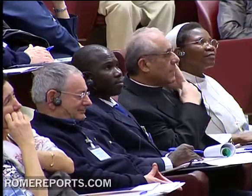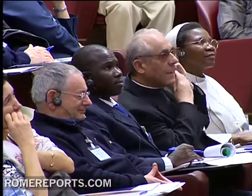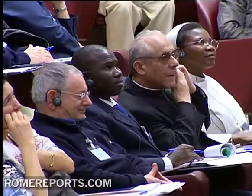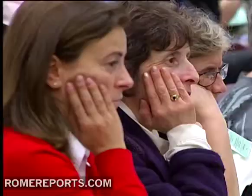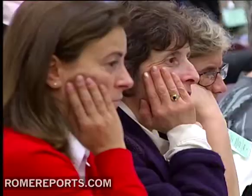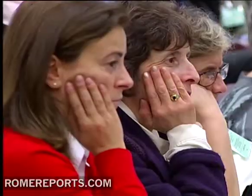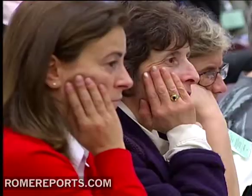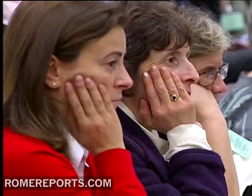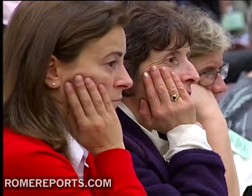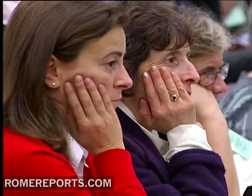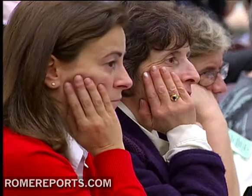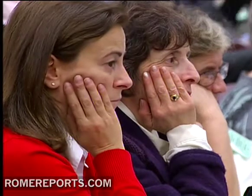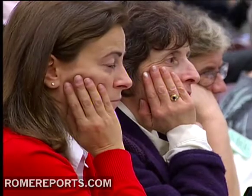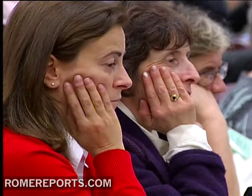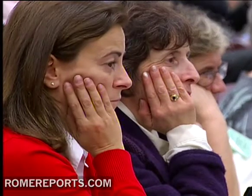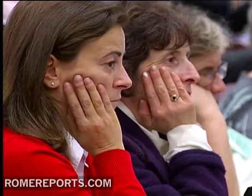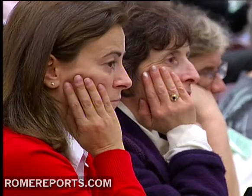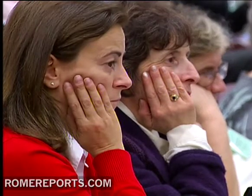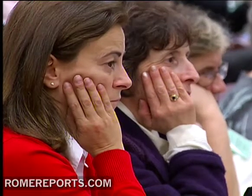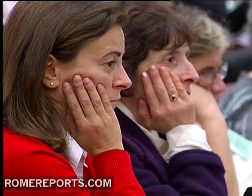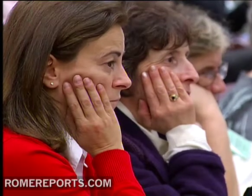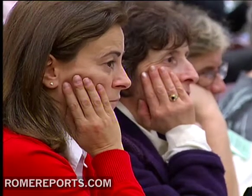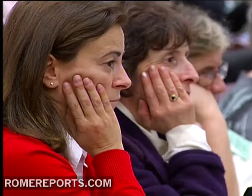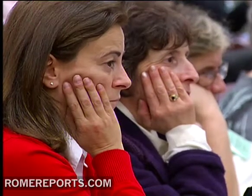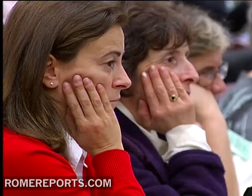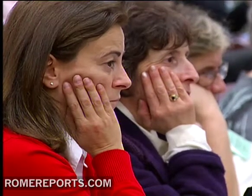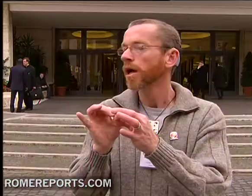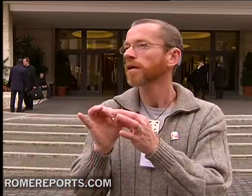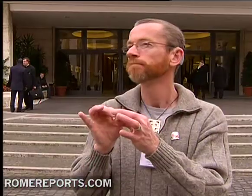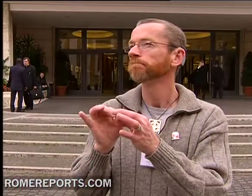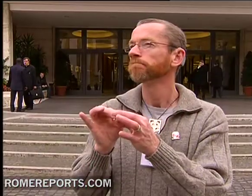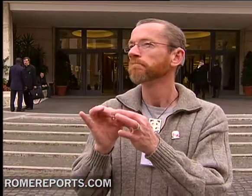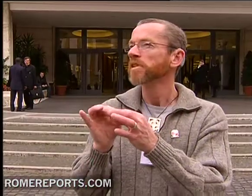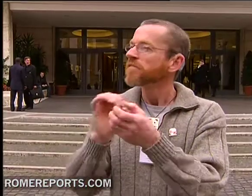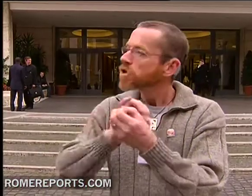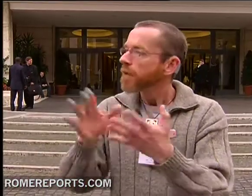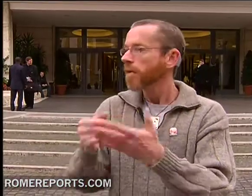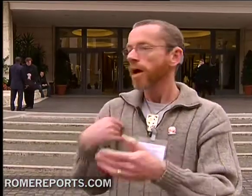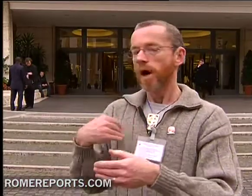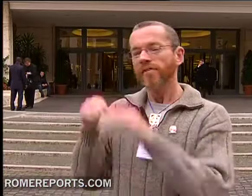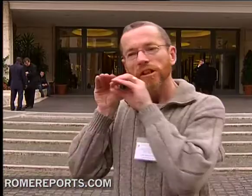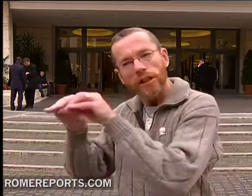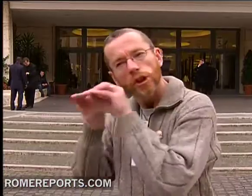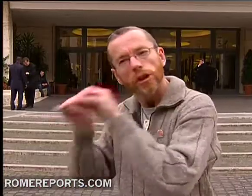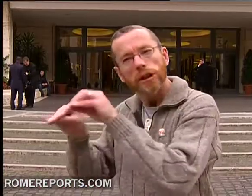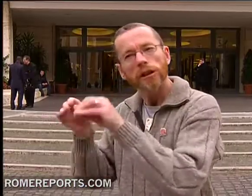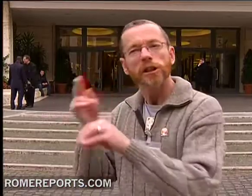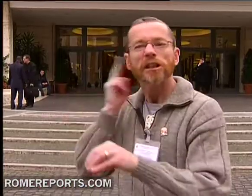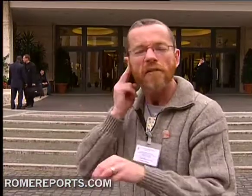13 deaf-mute priests in the world that uses sign language to celebrate Mass. We use an interpreter. For example,